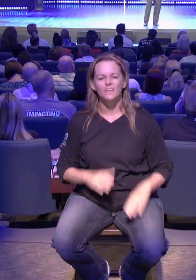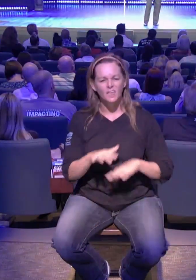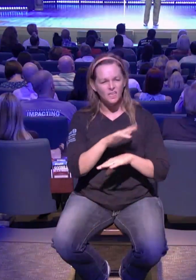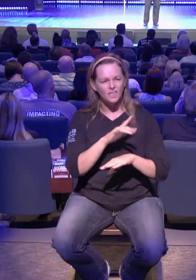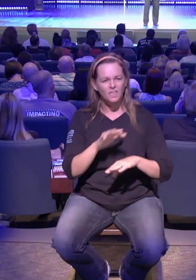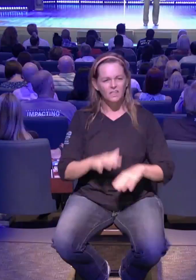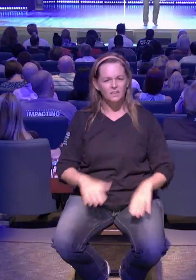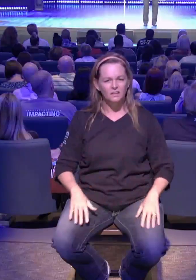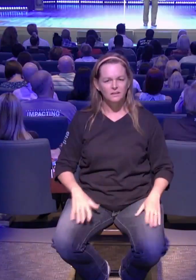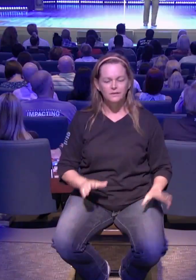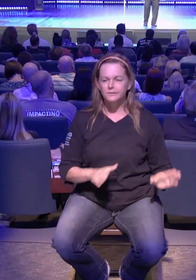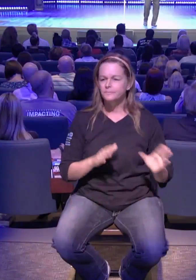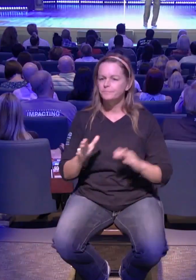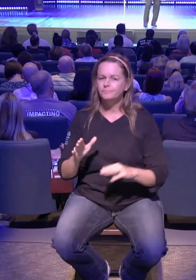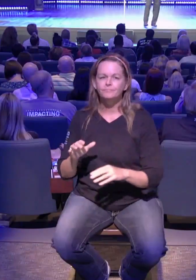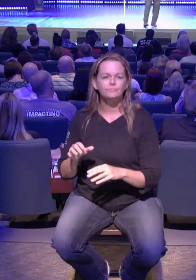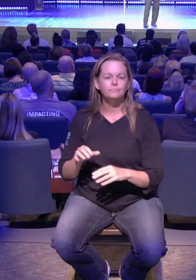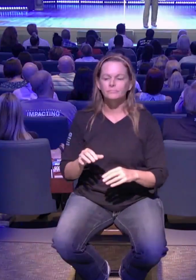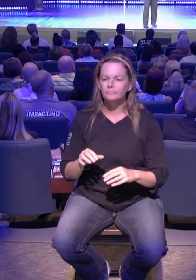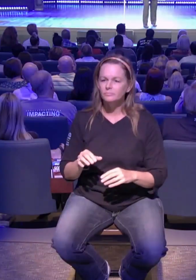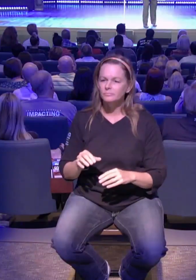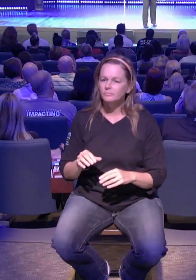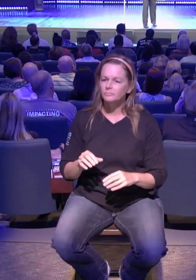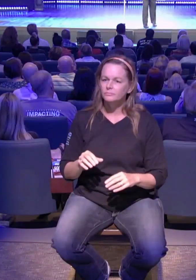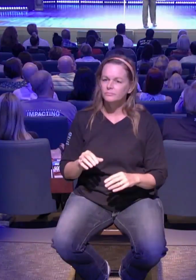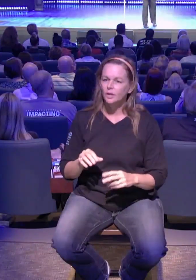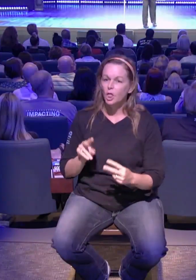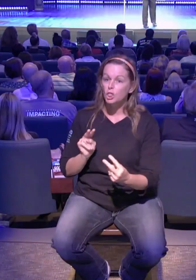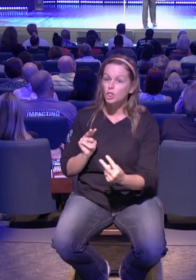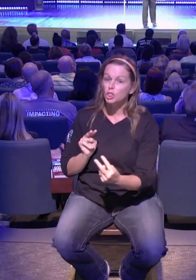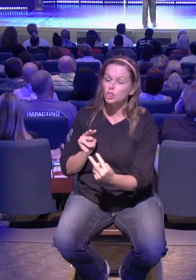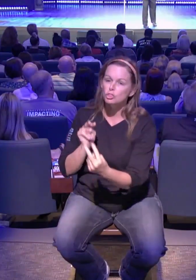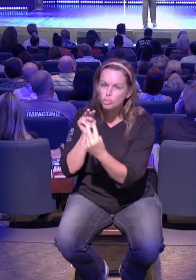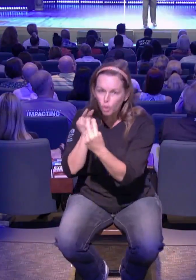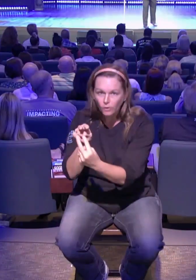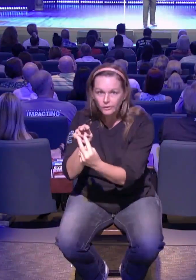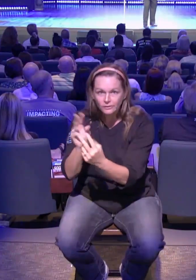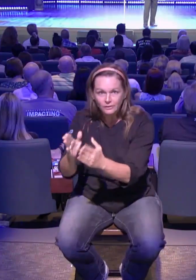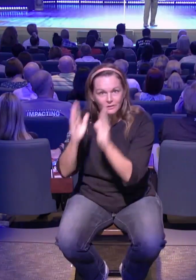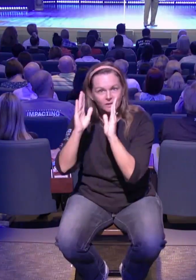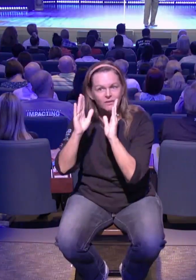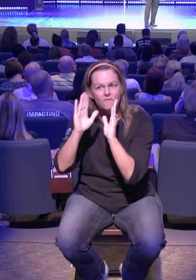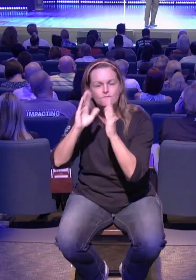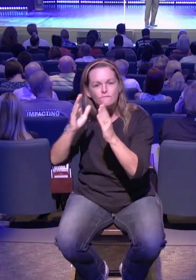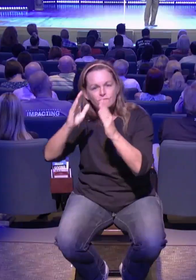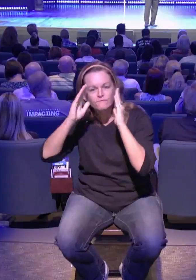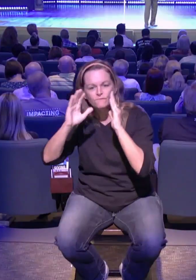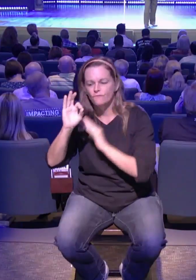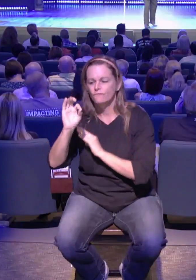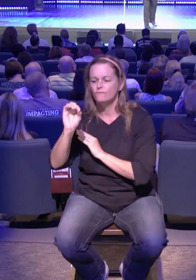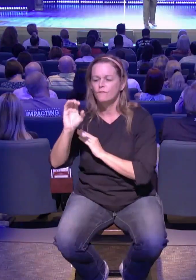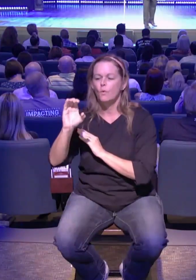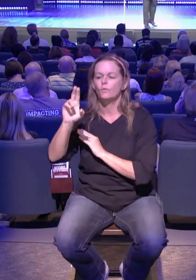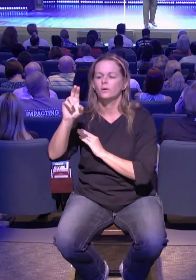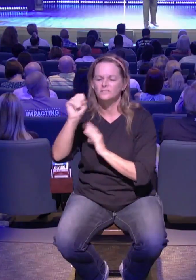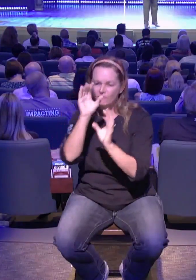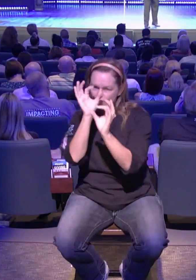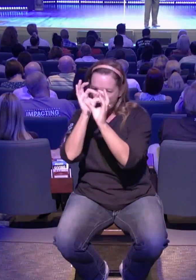And then he extended a hand. I love it. He didn't preach to the